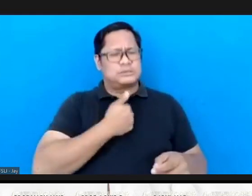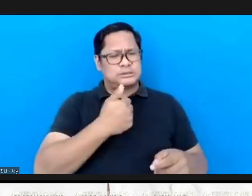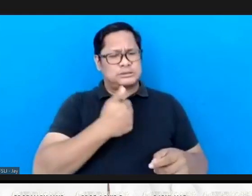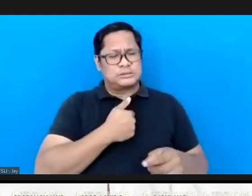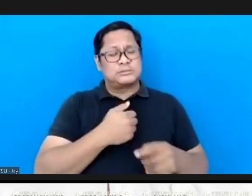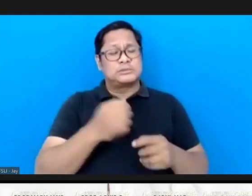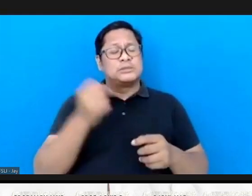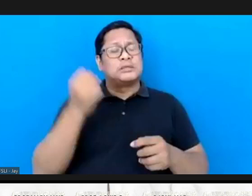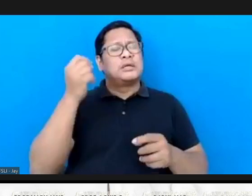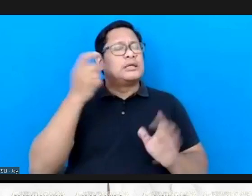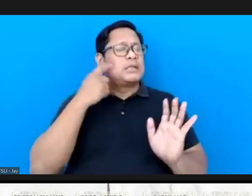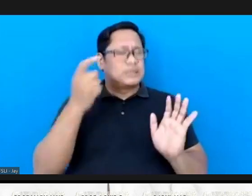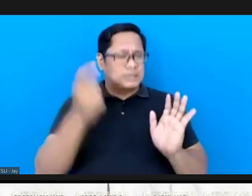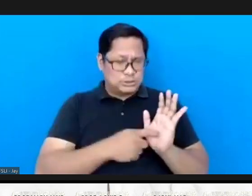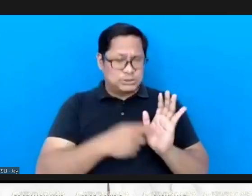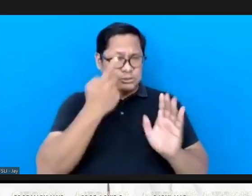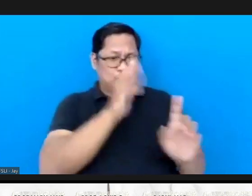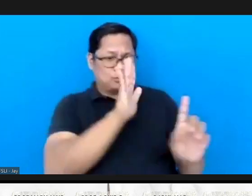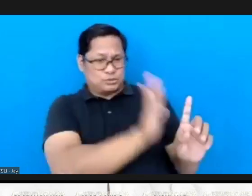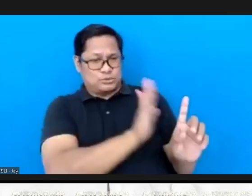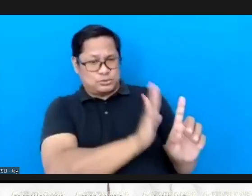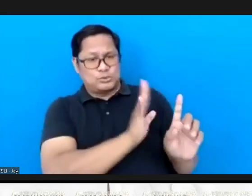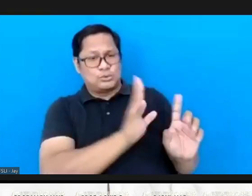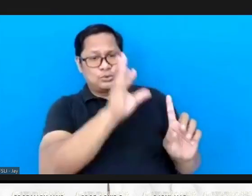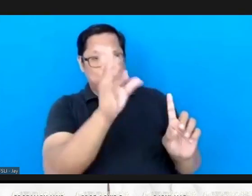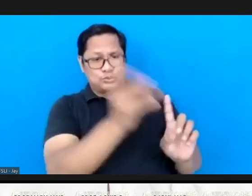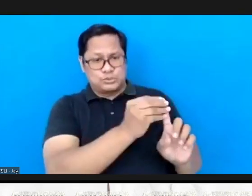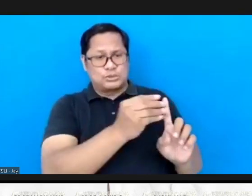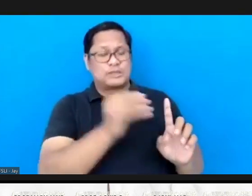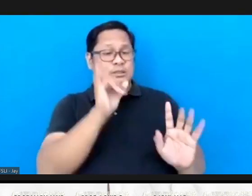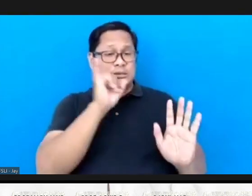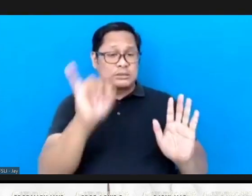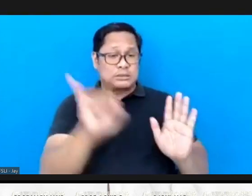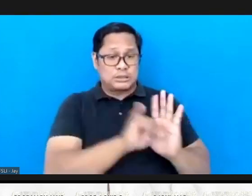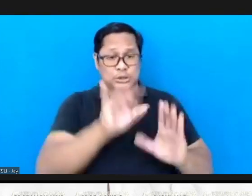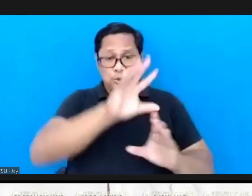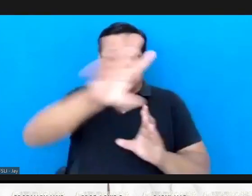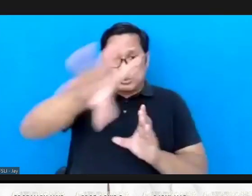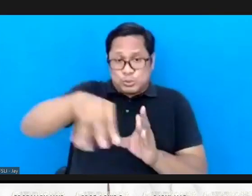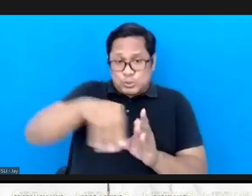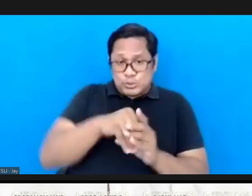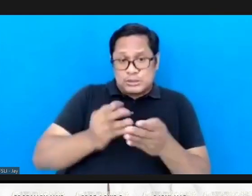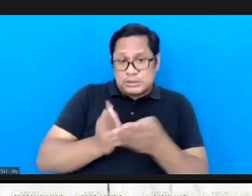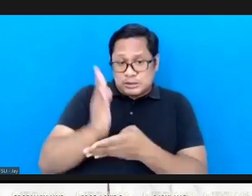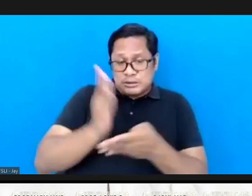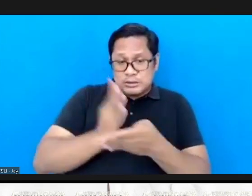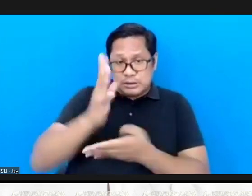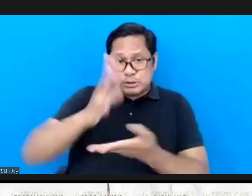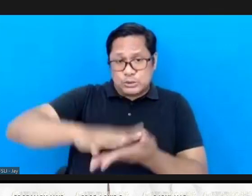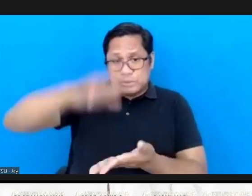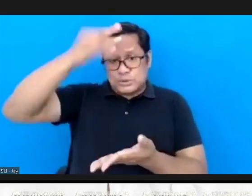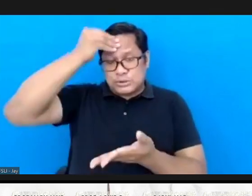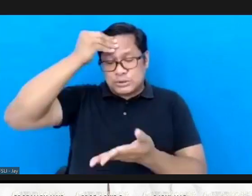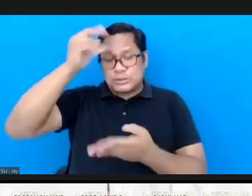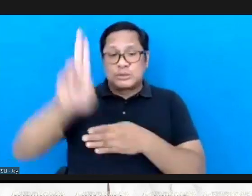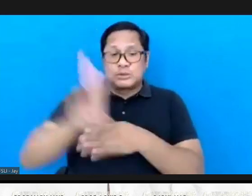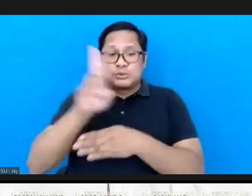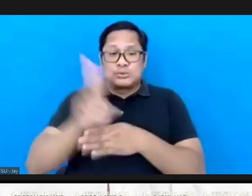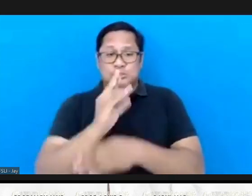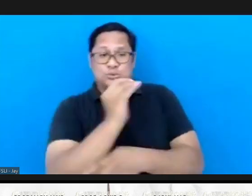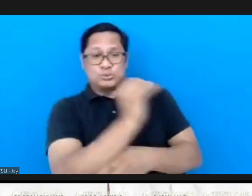and recognition of their cultural identity, including their right to learn and to use their